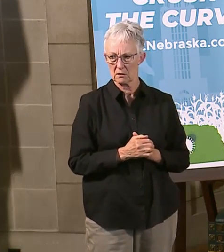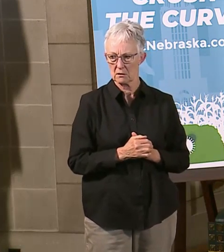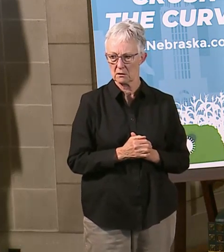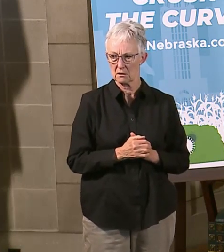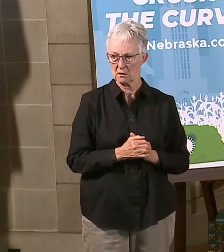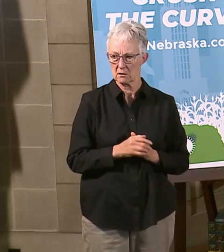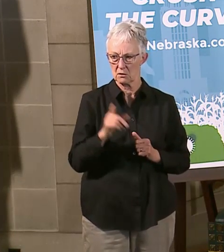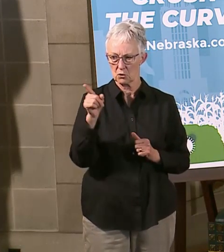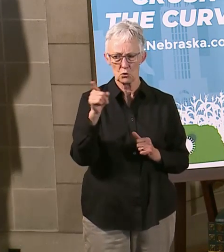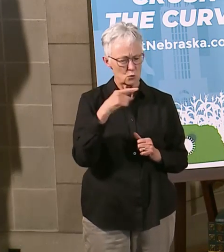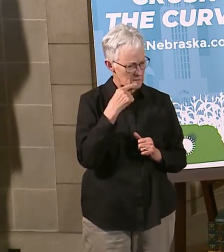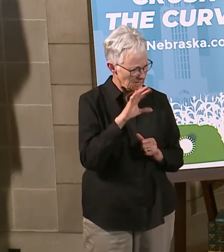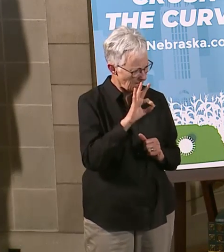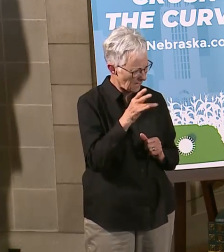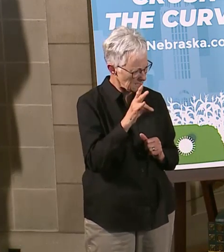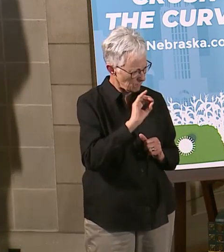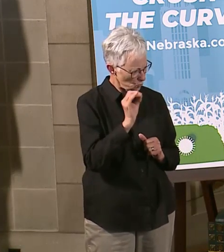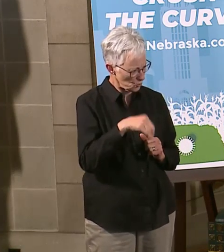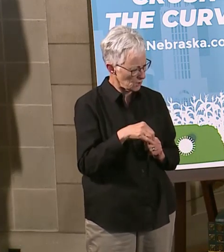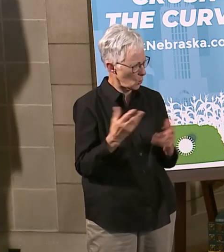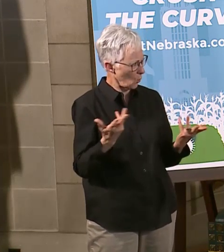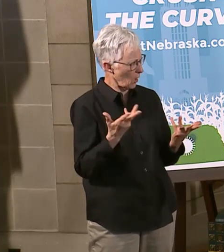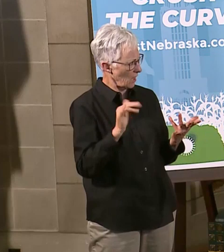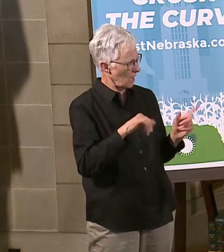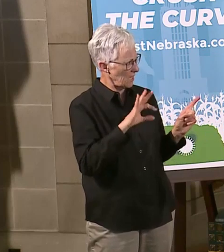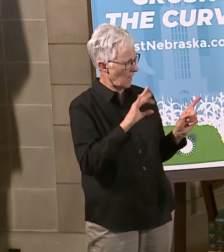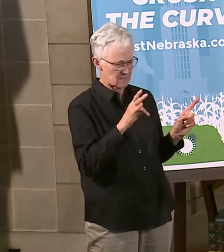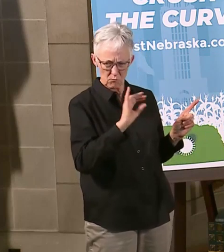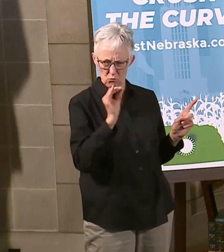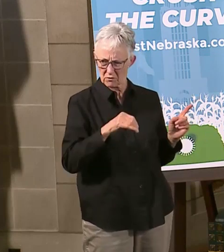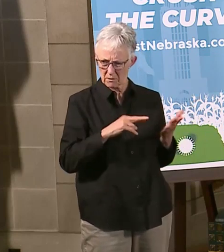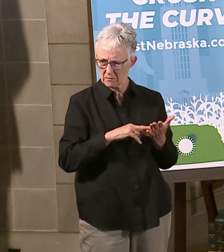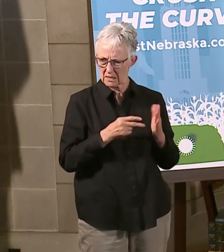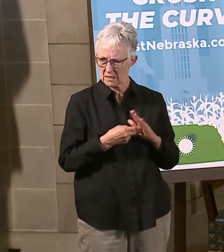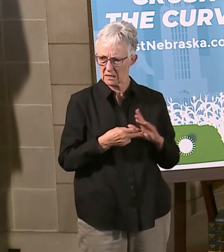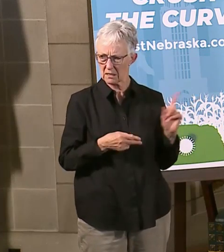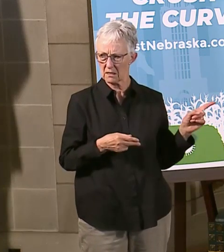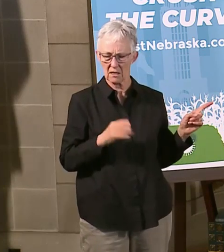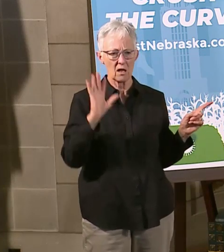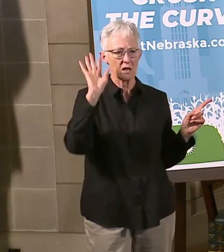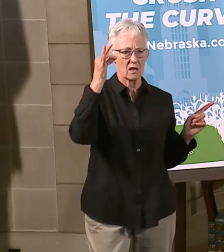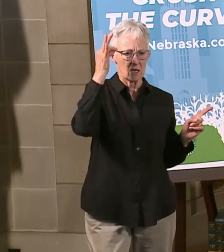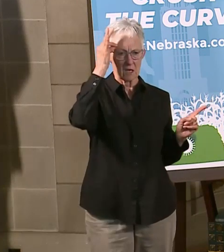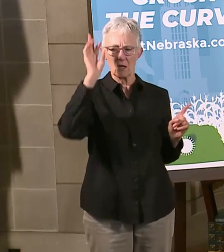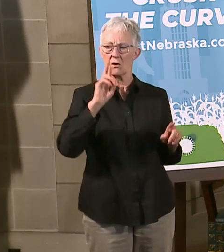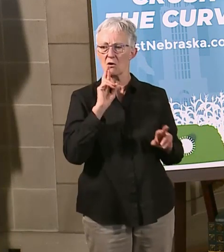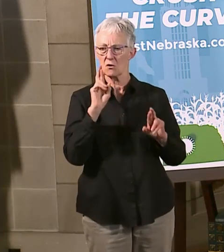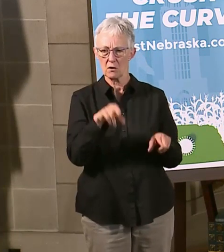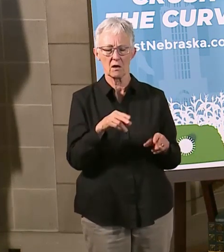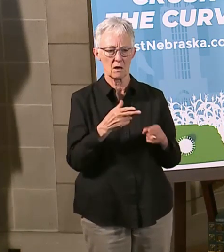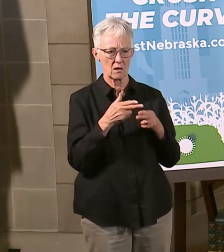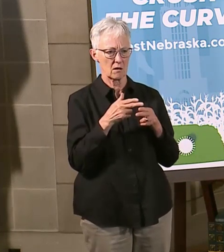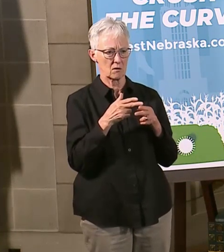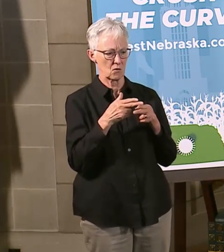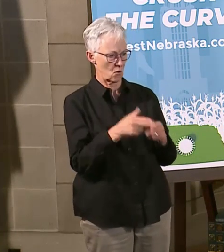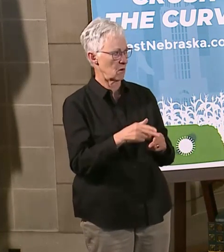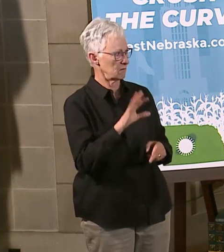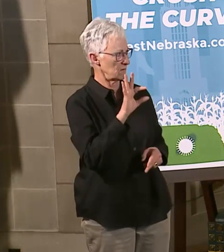mentioned 97%. What exactly was that in relation? There is a federal report called a 9052 for